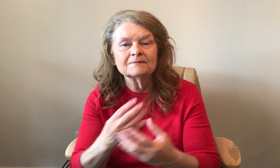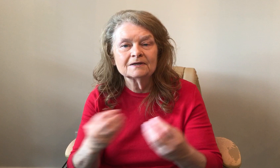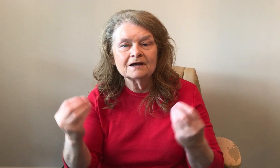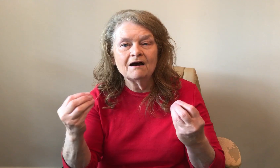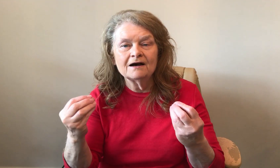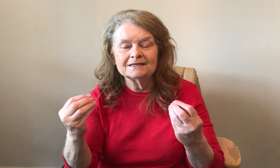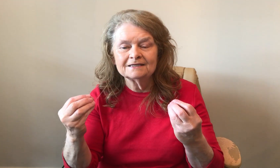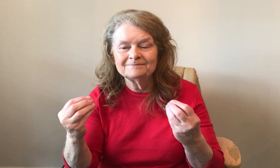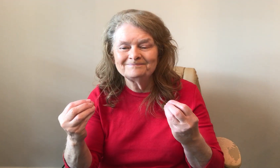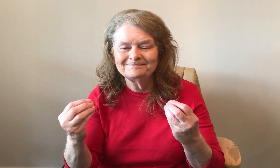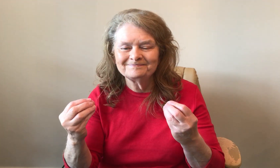Gone.